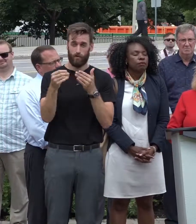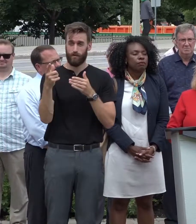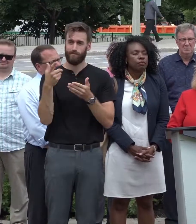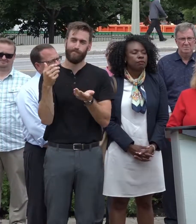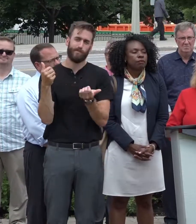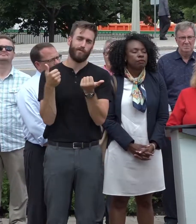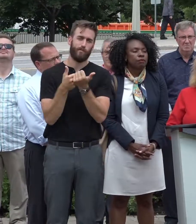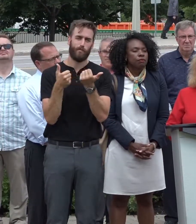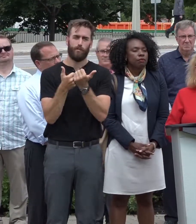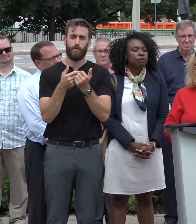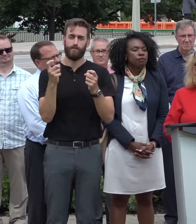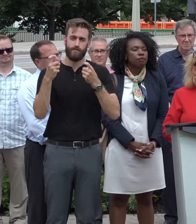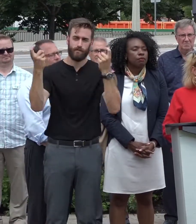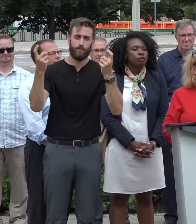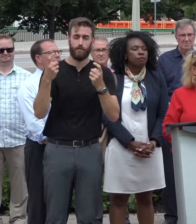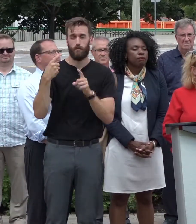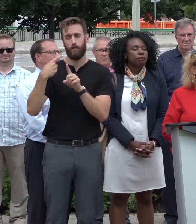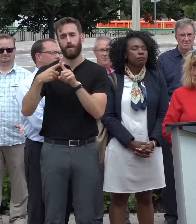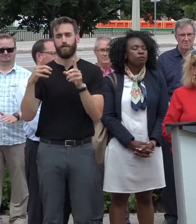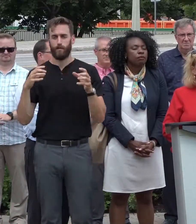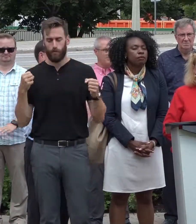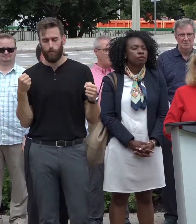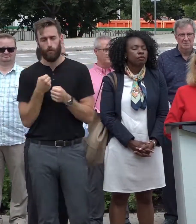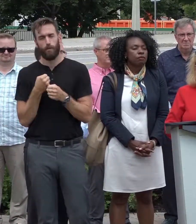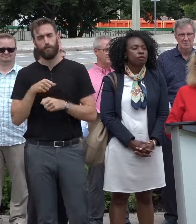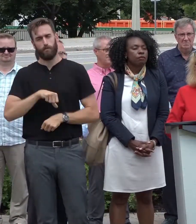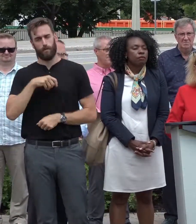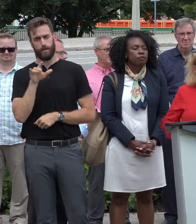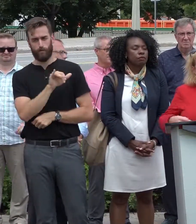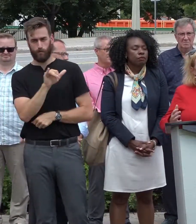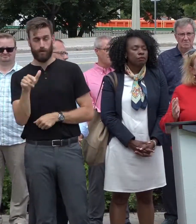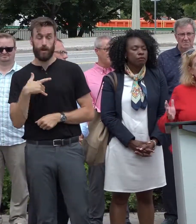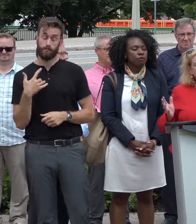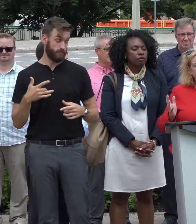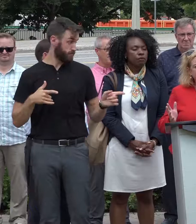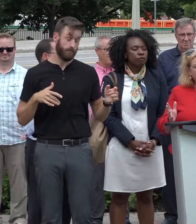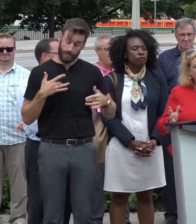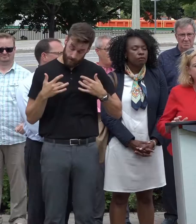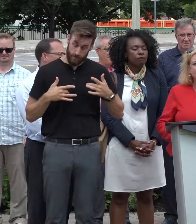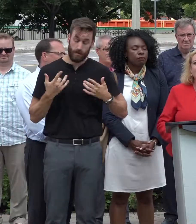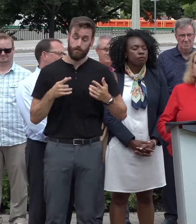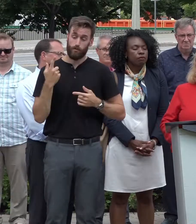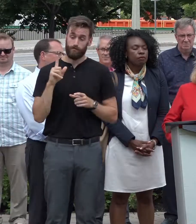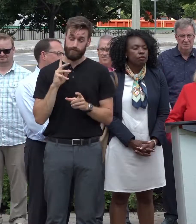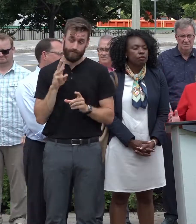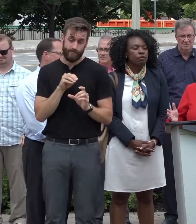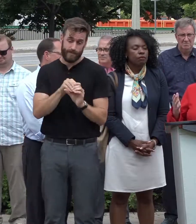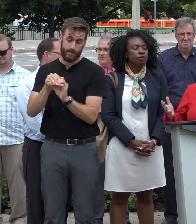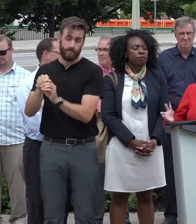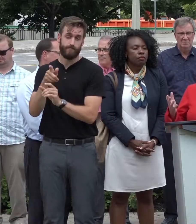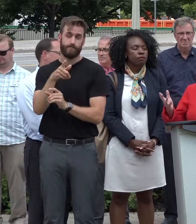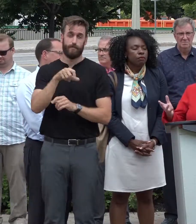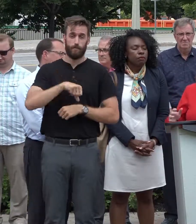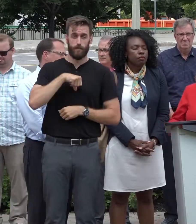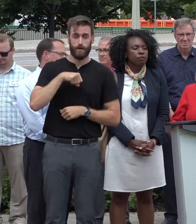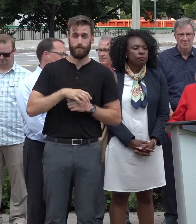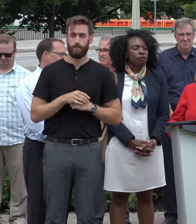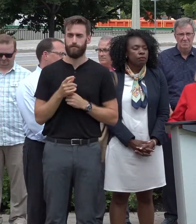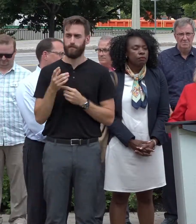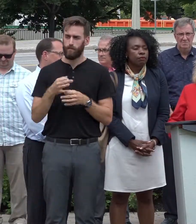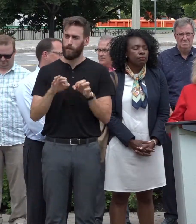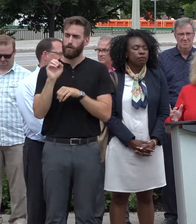as well as Winter Pride. And so I'm very excited about that investment because it's very important that we continue to support one